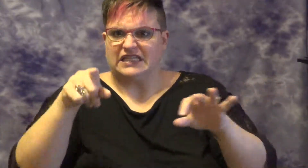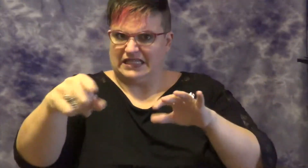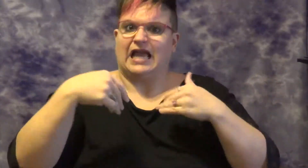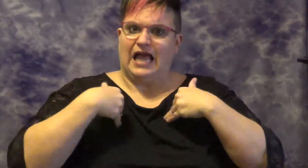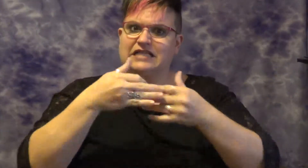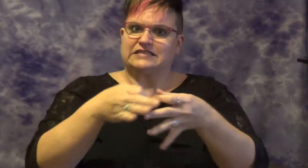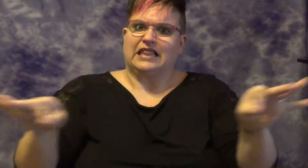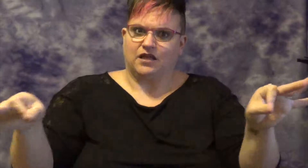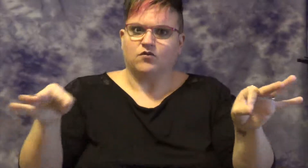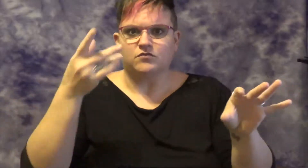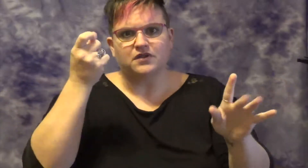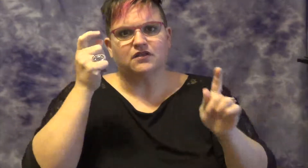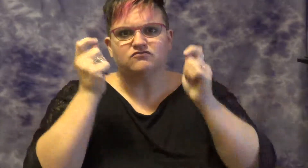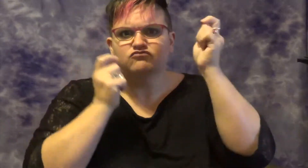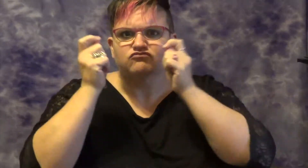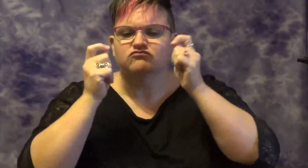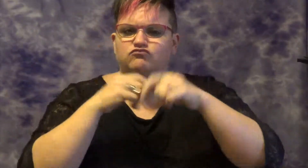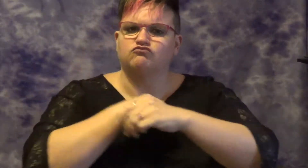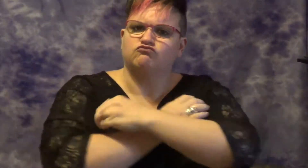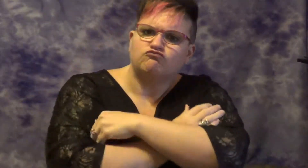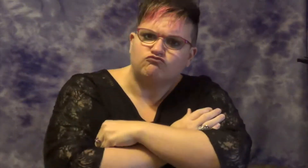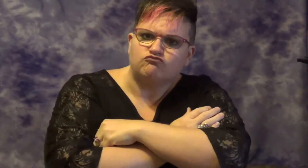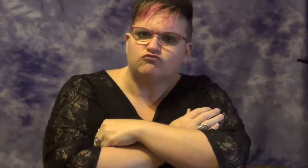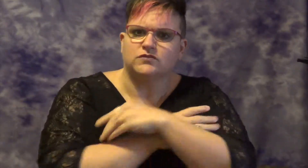I realize that that's language that's being communicated with me.